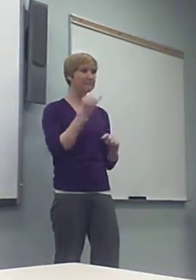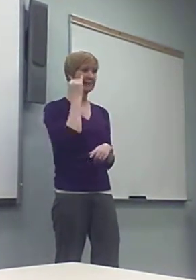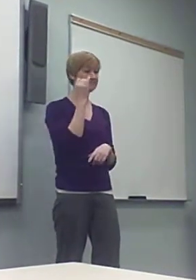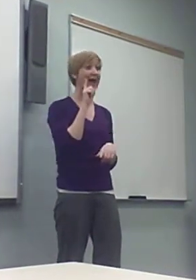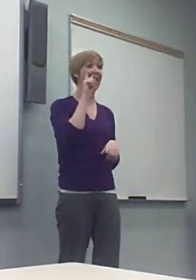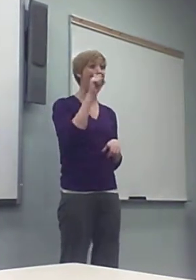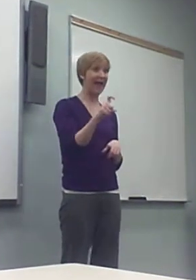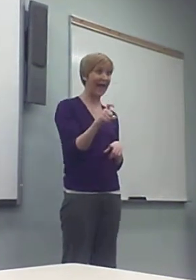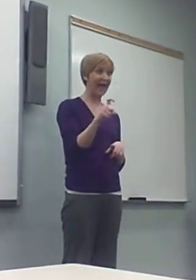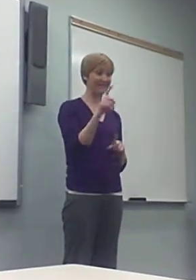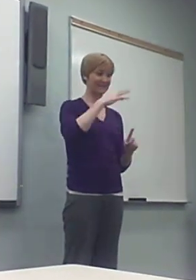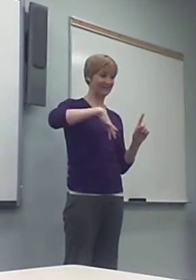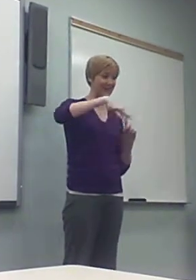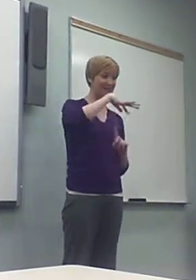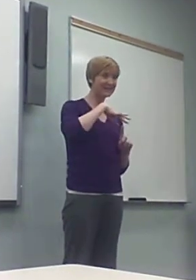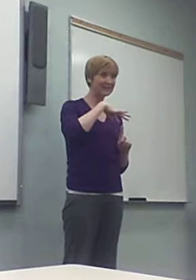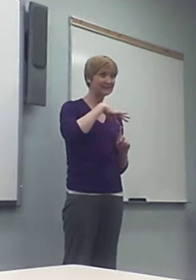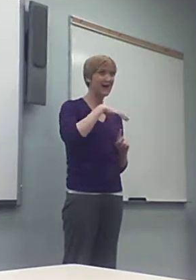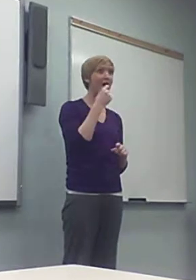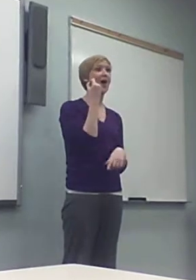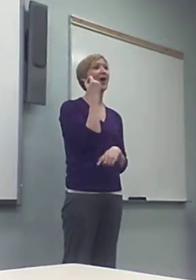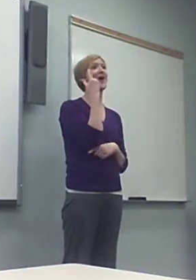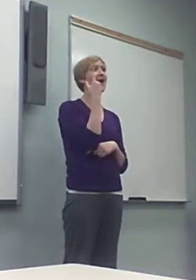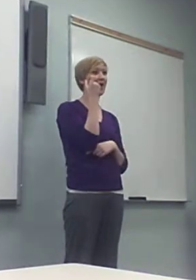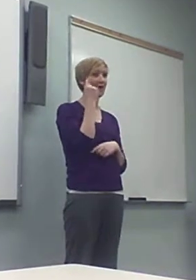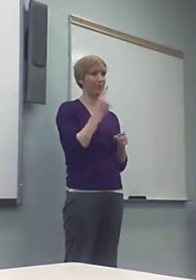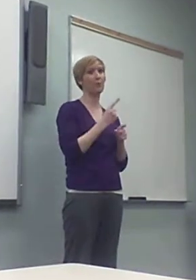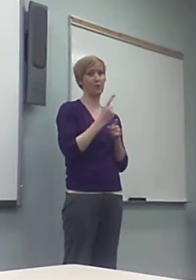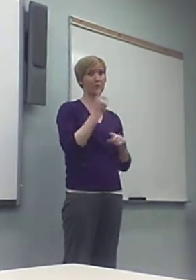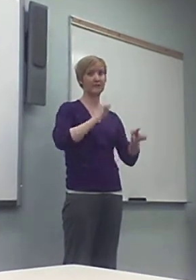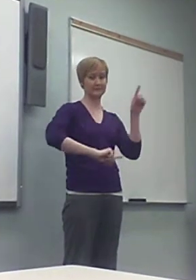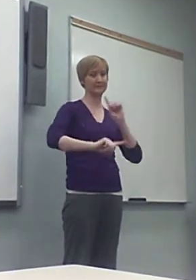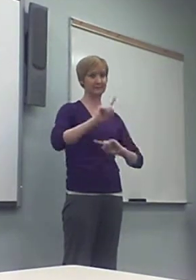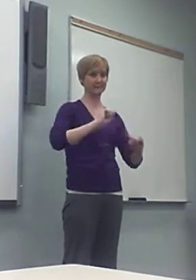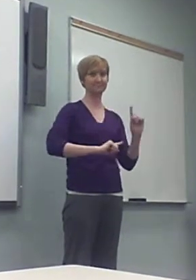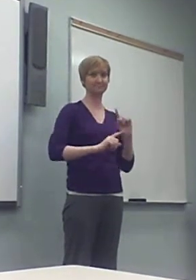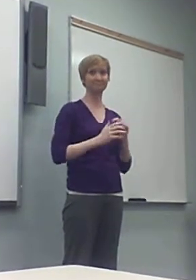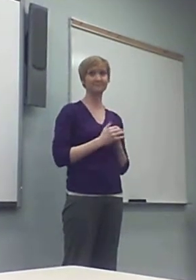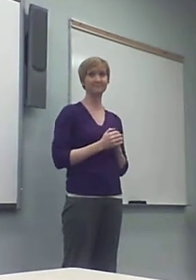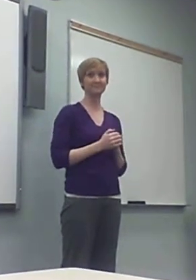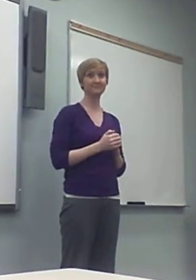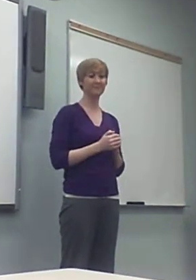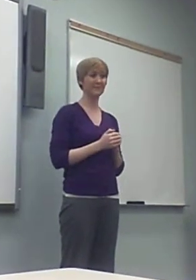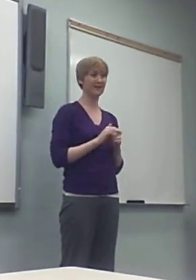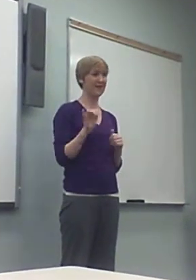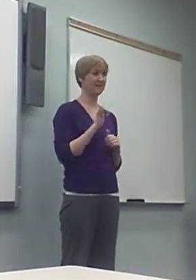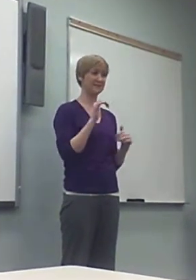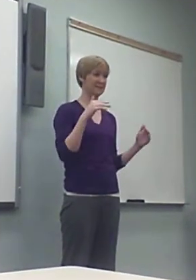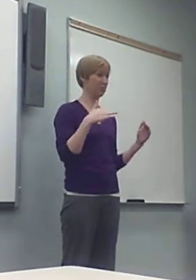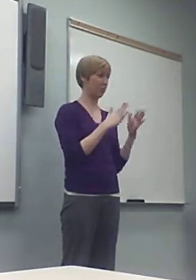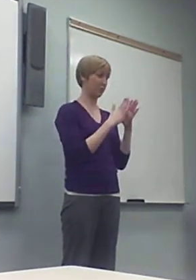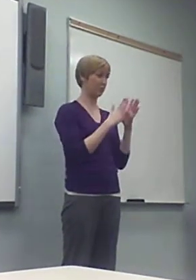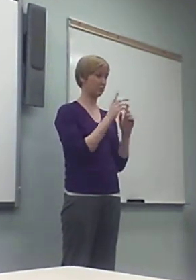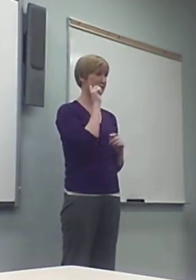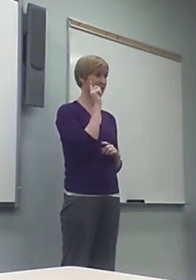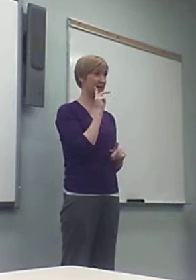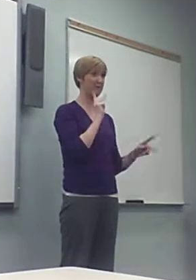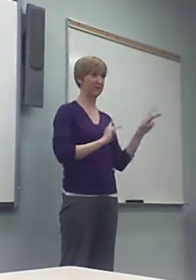get so much more. And I approach that also with deaf people that I work with in the congregation, that, what? If I want to know something, and this is one of